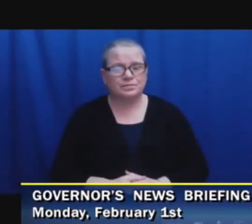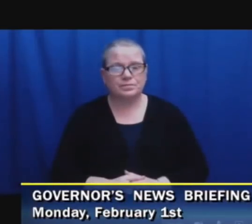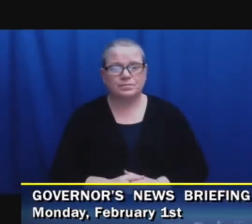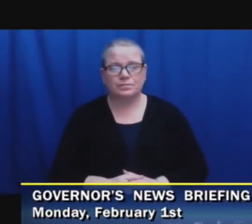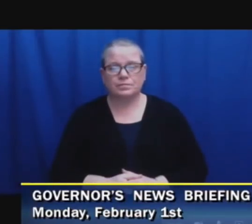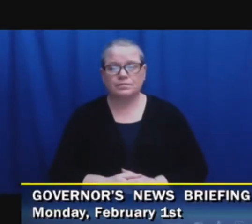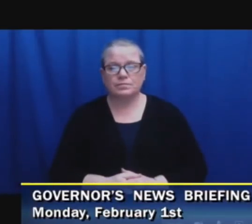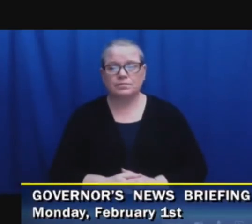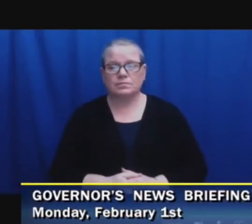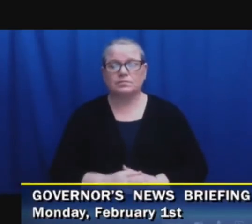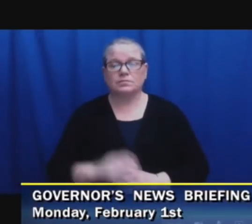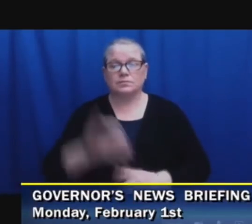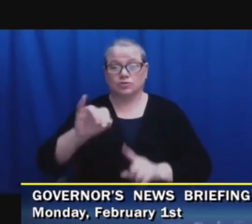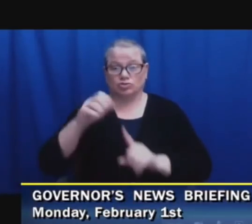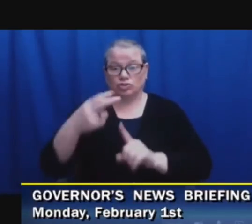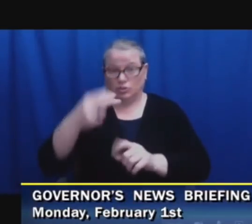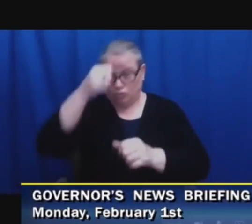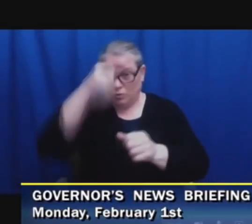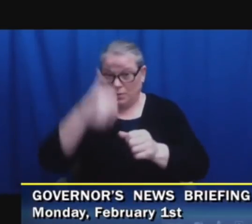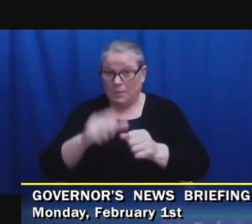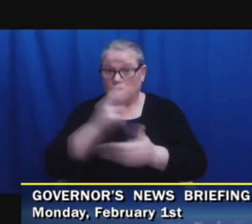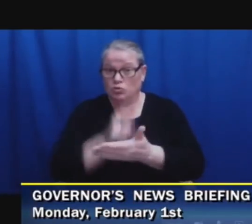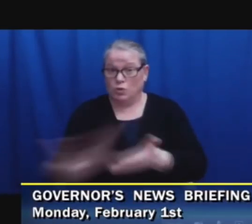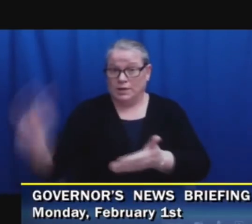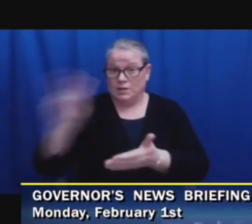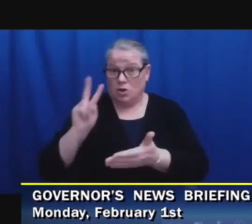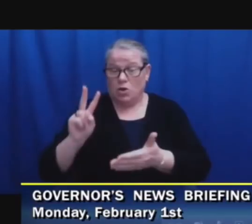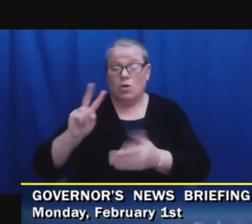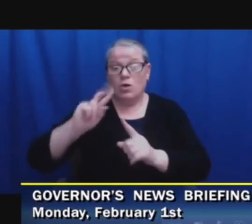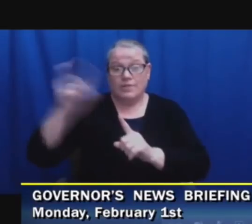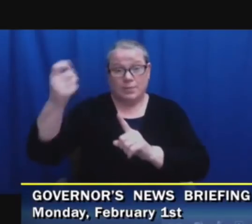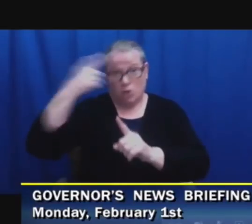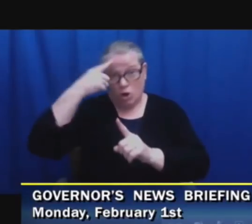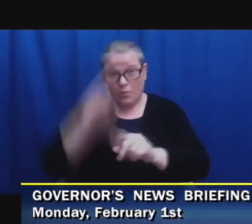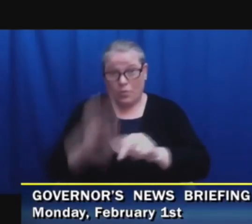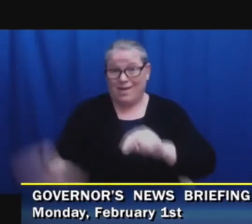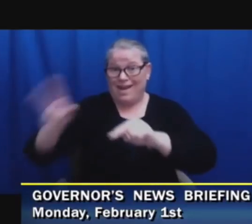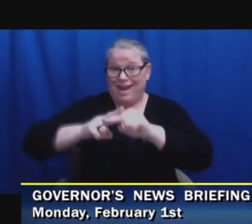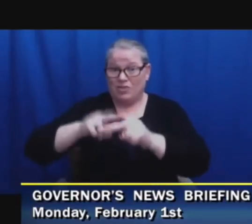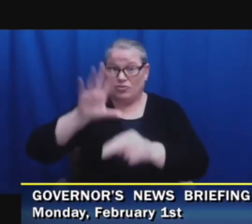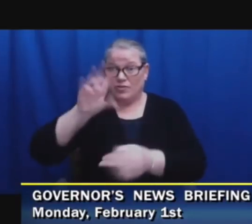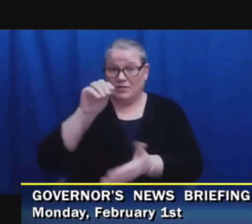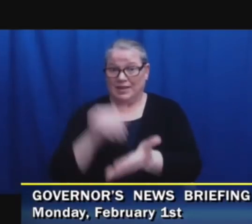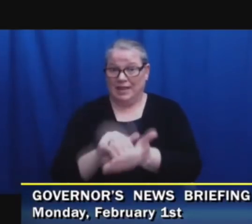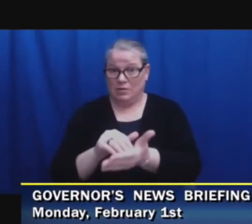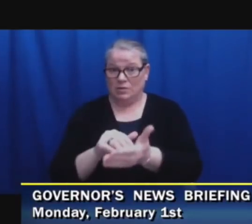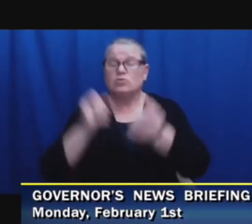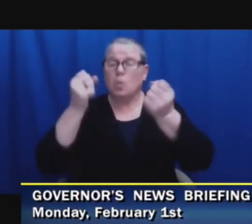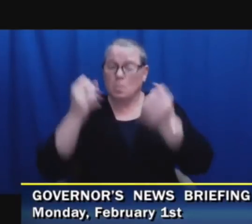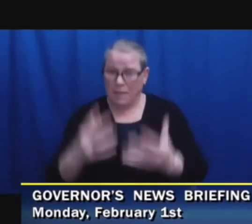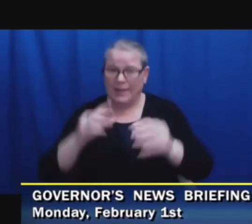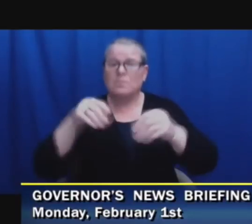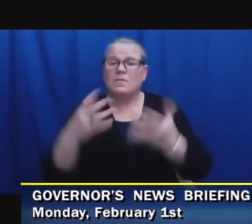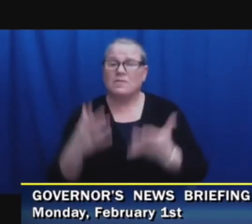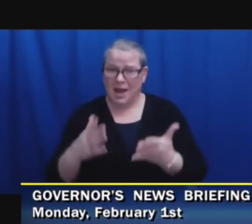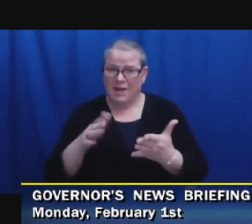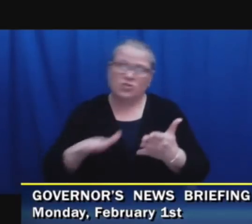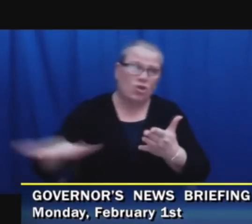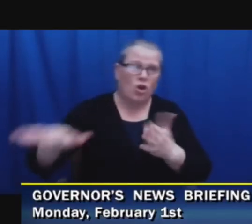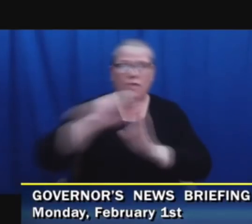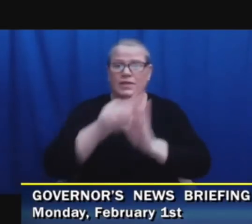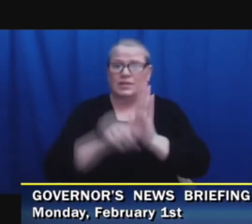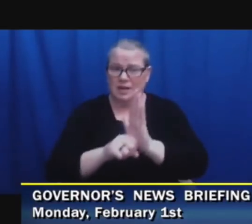extra 50,000 doses from the federal government. So there were a lot of providers around the state who got more, in the prior